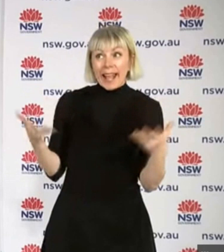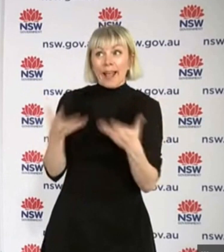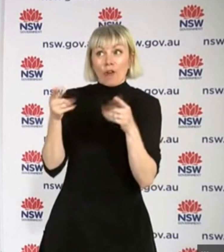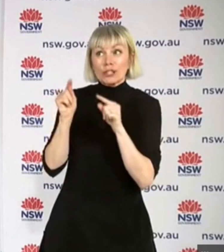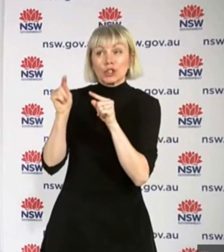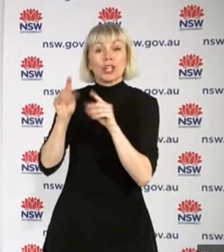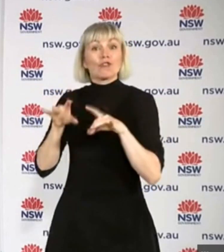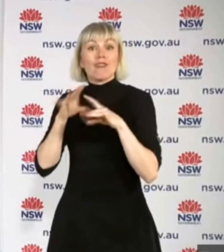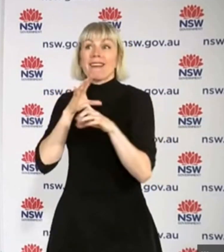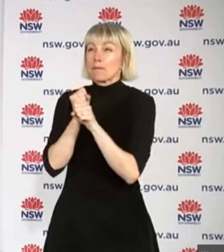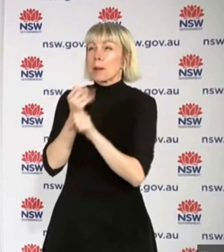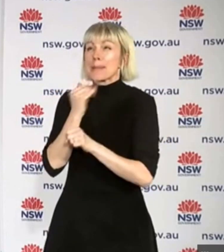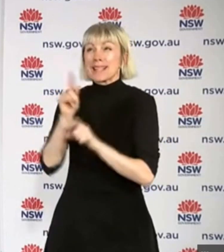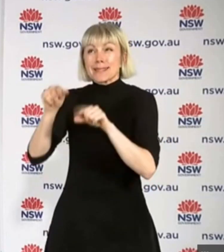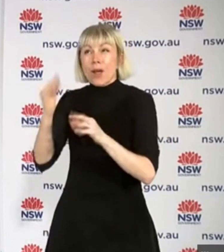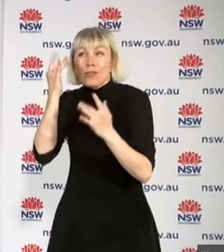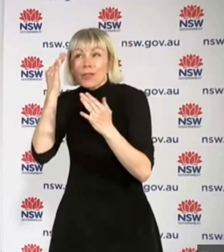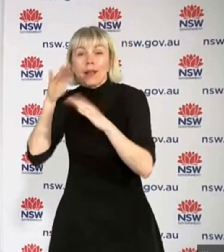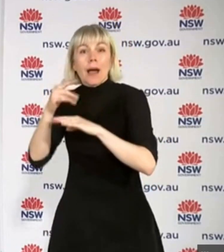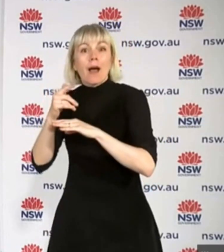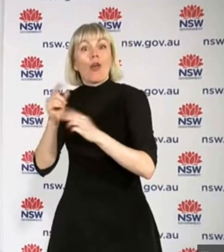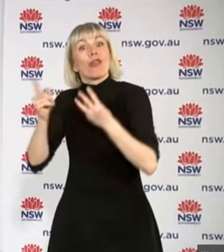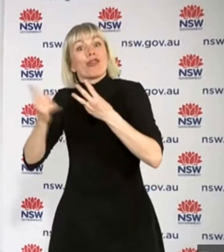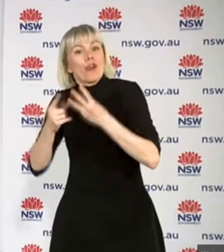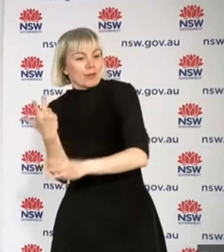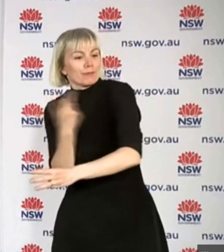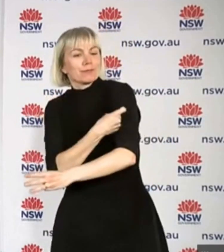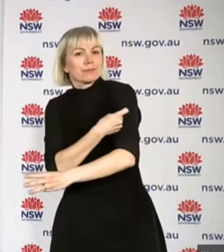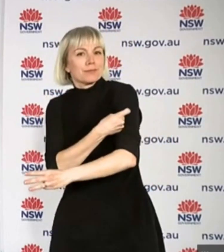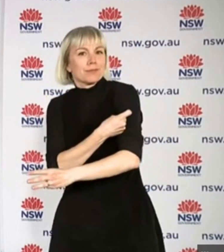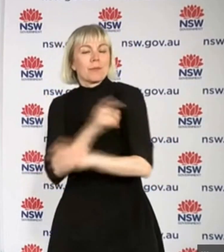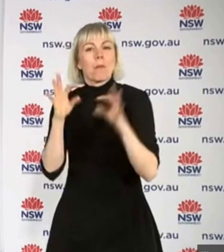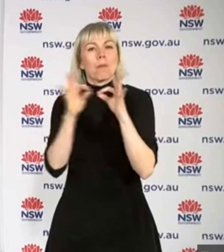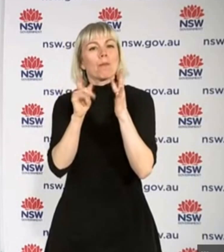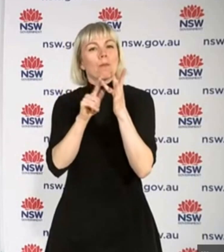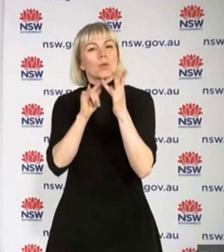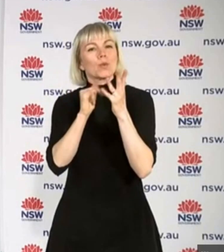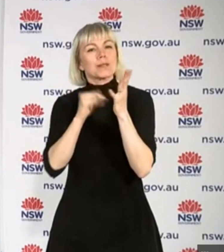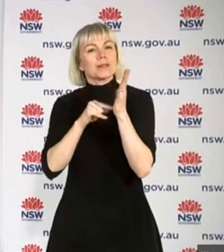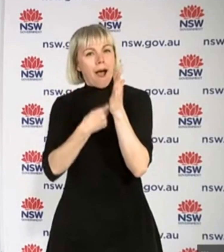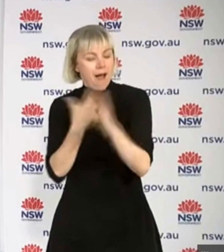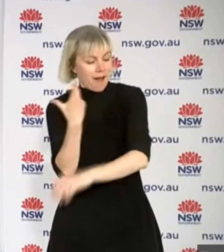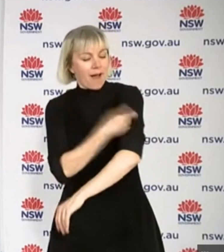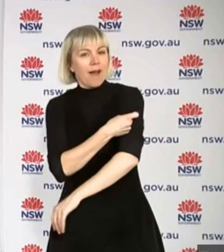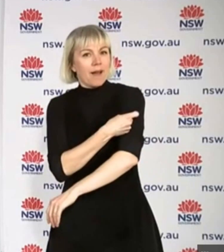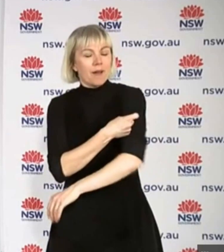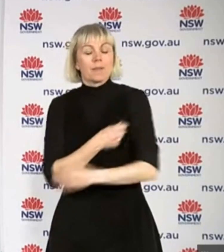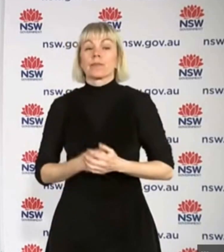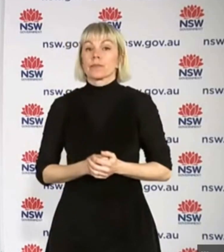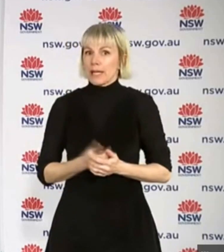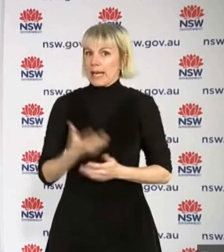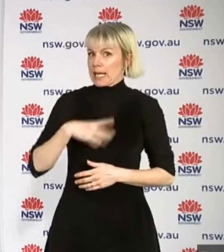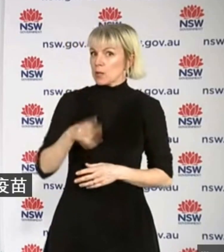come next year, I'm very keen to make sure those plans are in place, so that some people in our aged care homes, for example, started